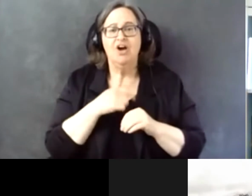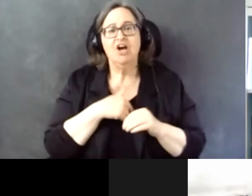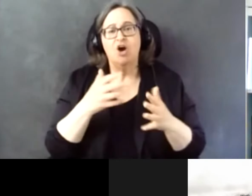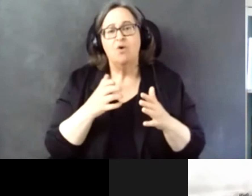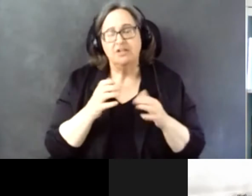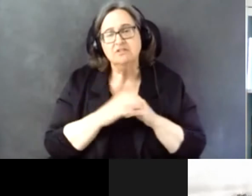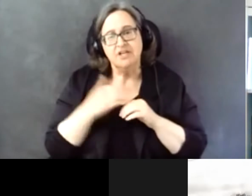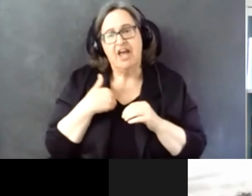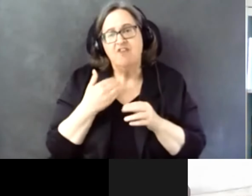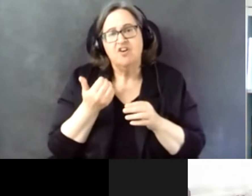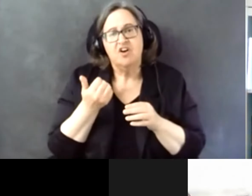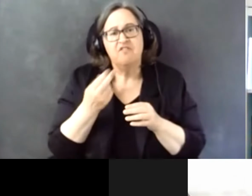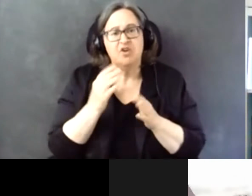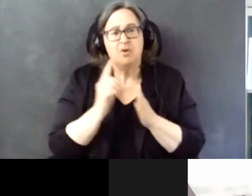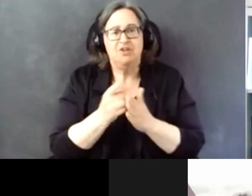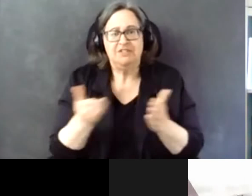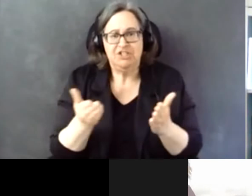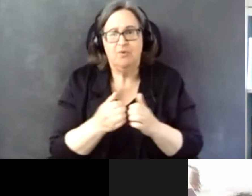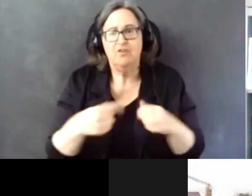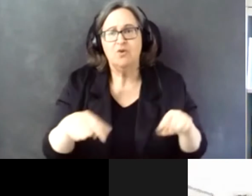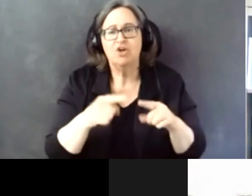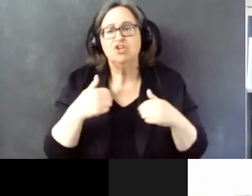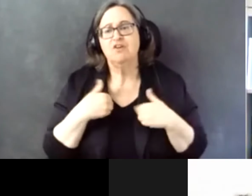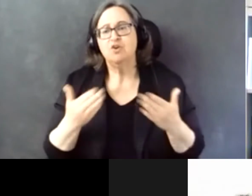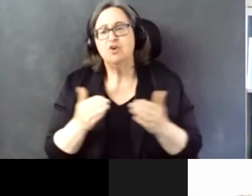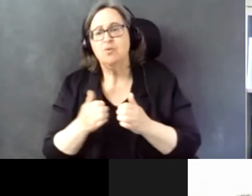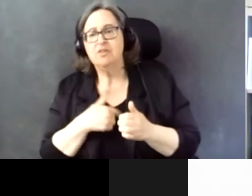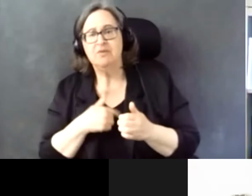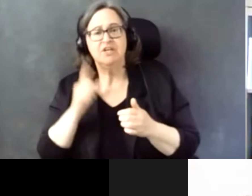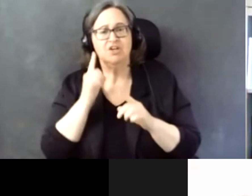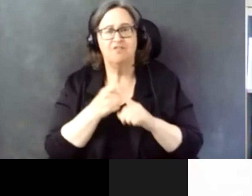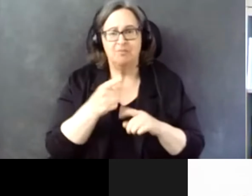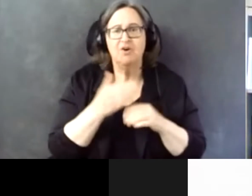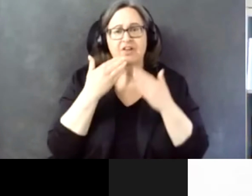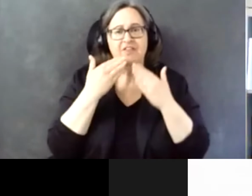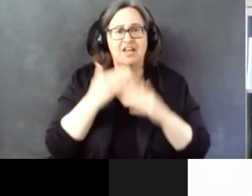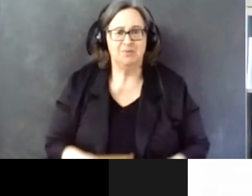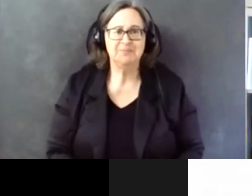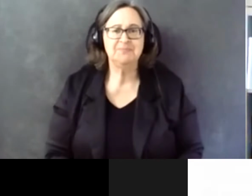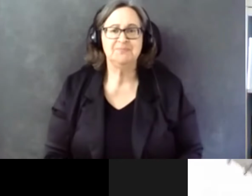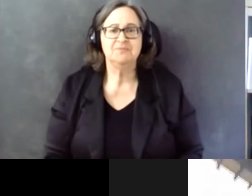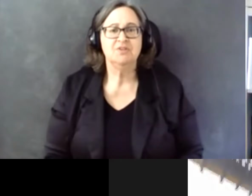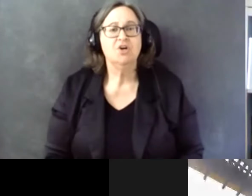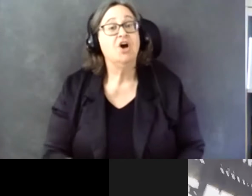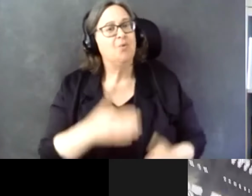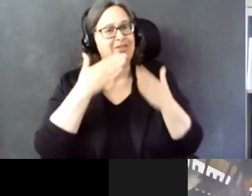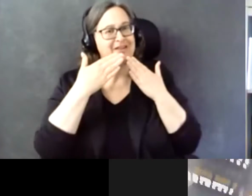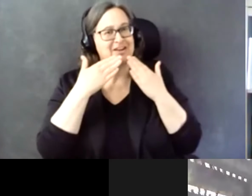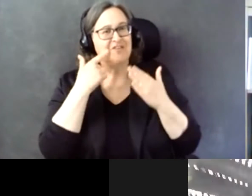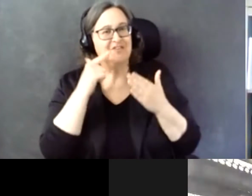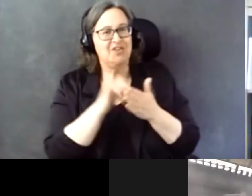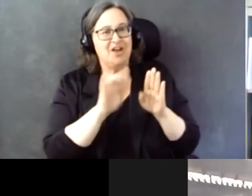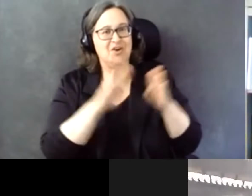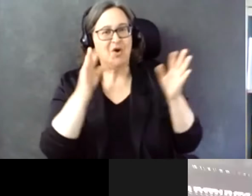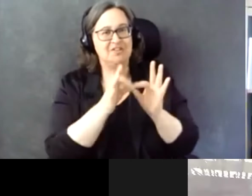at least a few minutes with you all here um to to have you hear from me and to hear from you so thank you okay well thank you and thank you for that